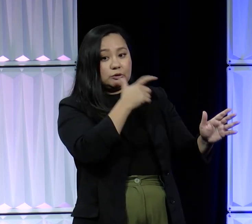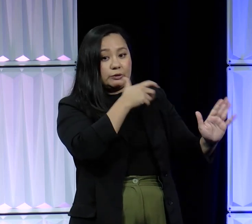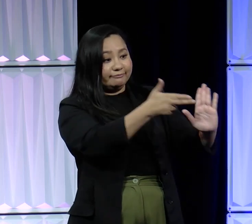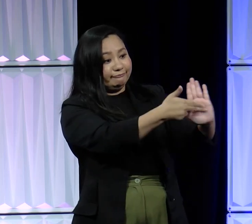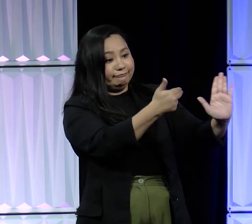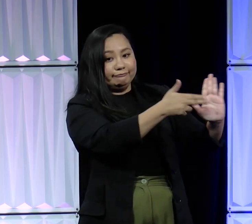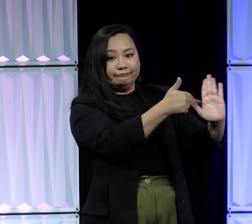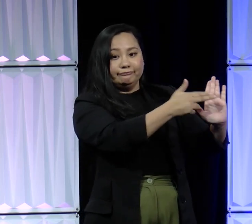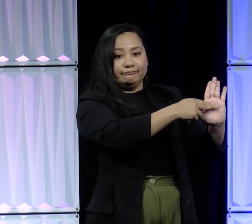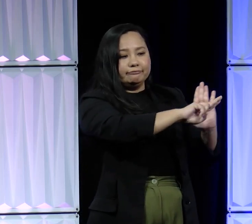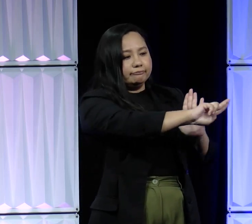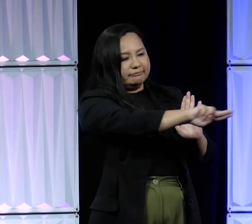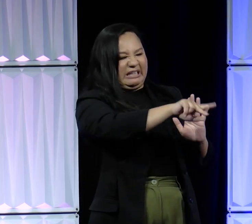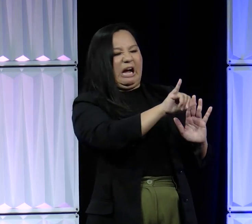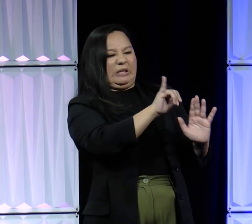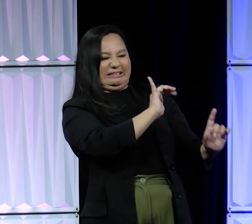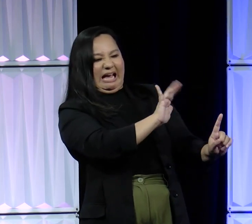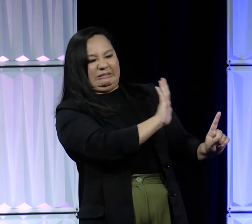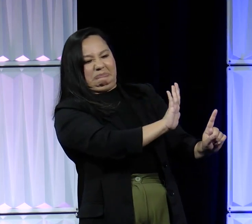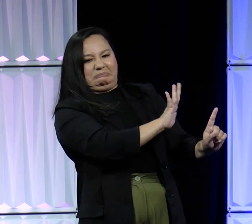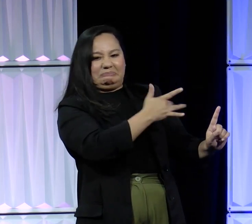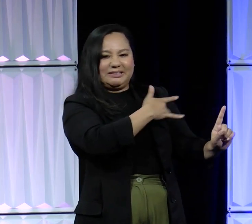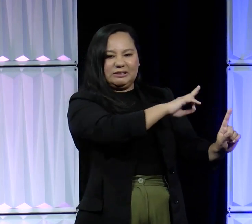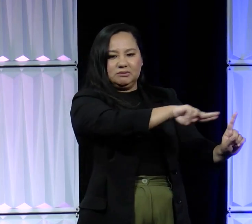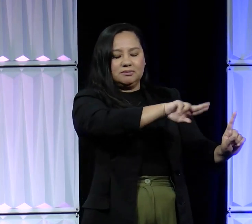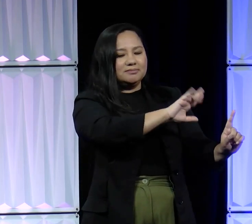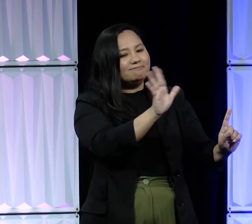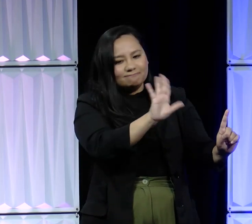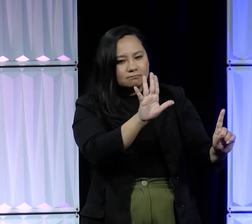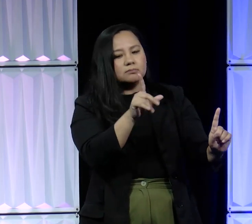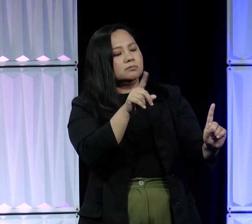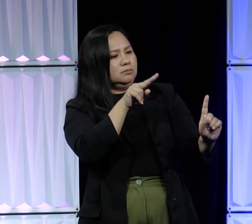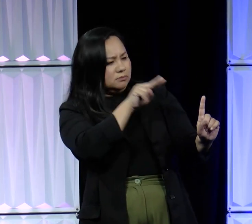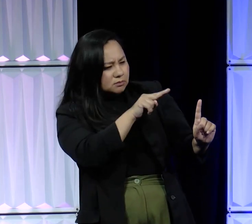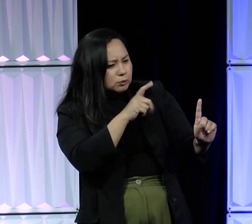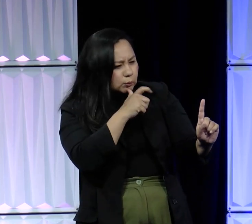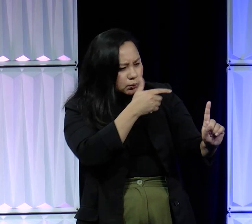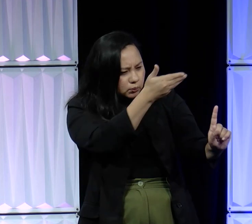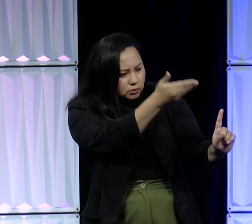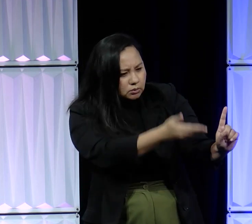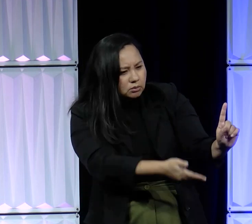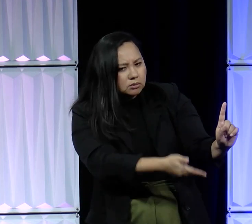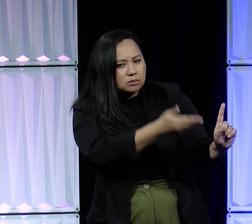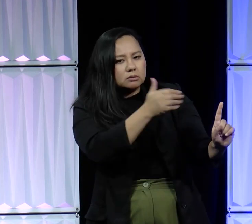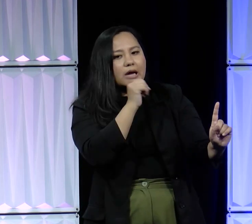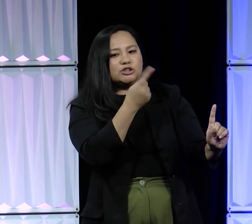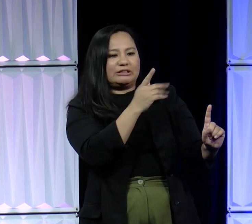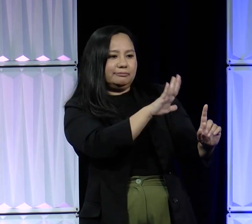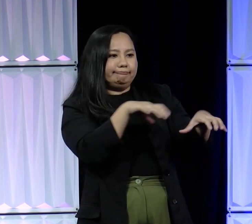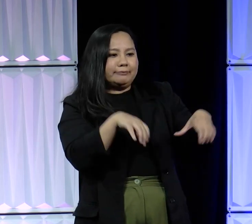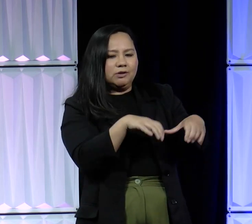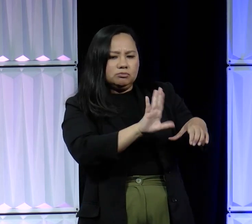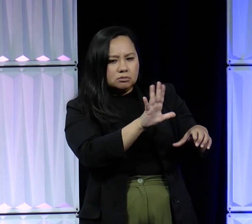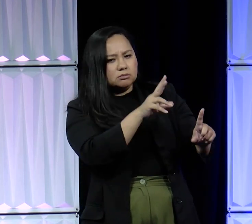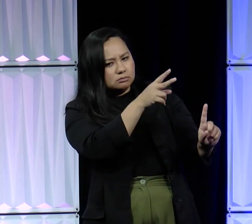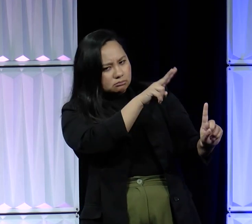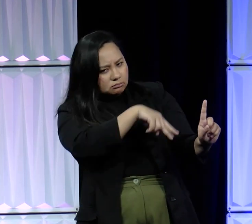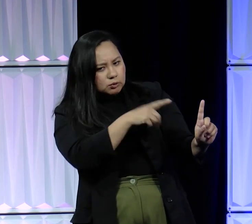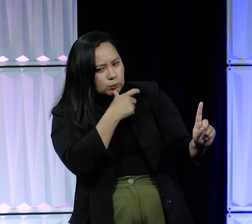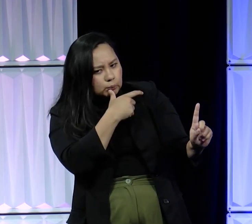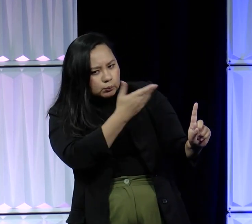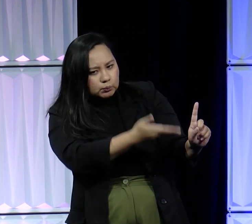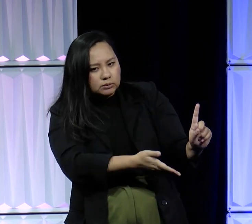isolation or individual punishment. In her TED Talk on the danger of the single story, Adichie tells us that stories are